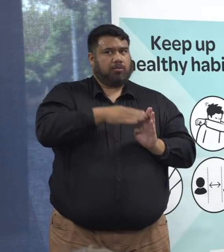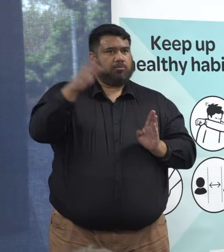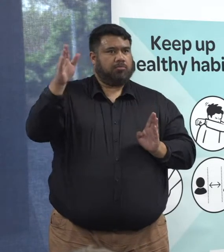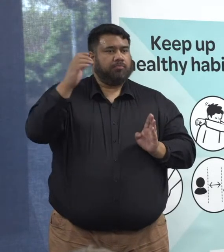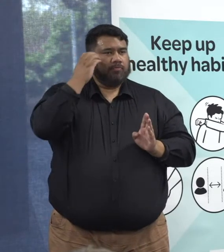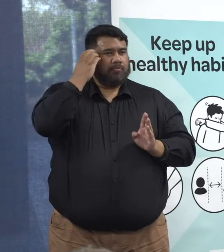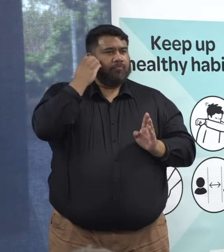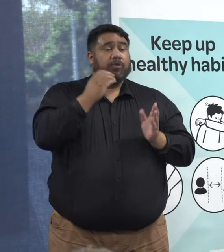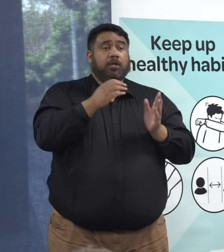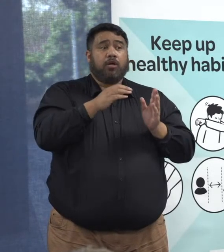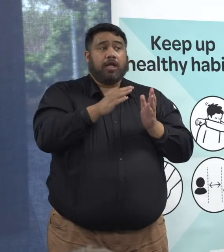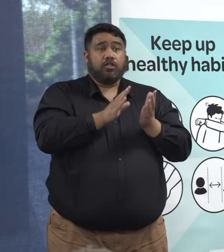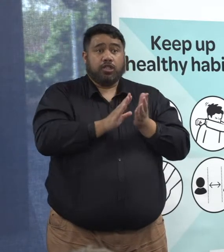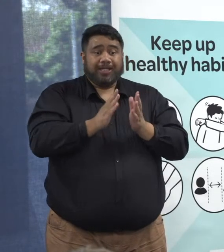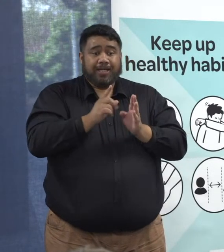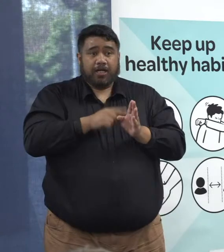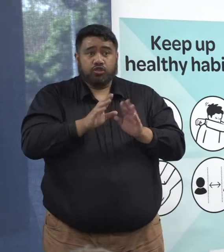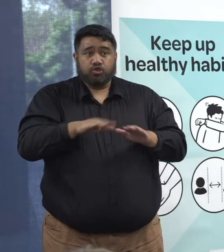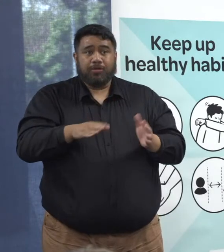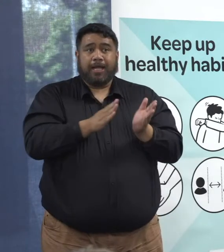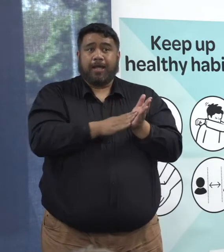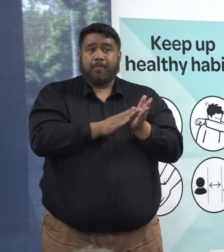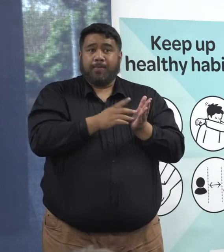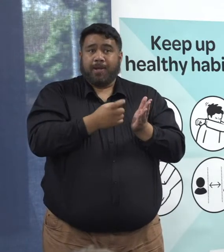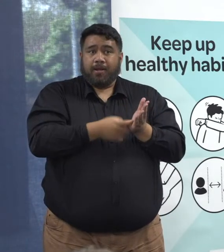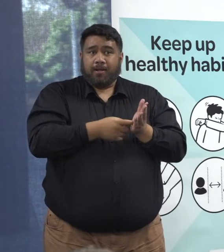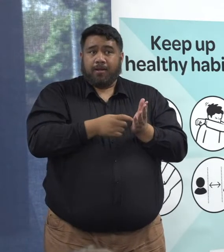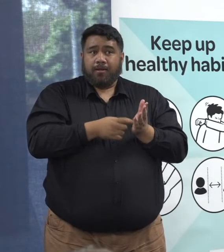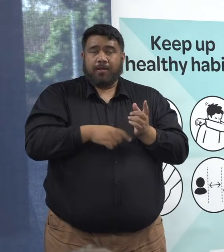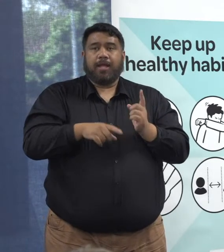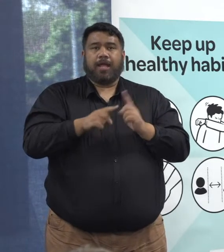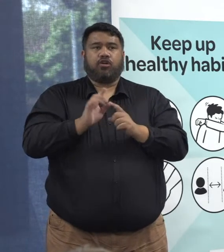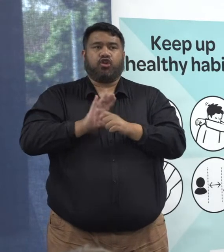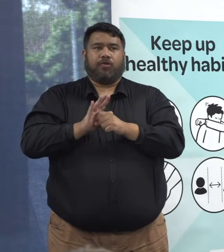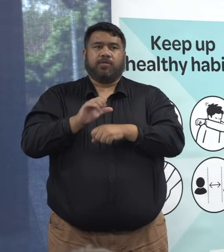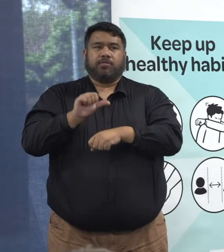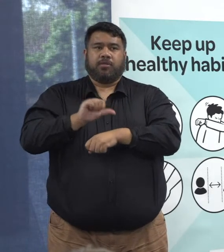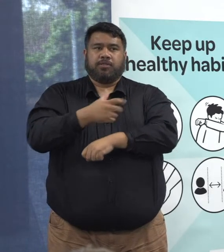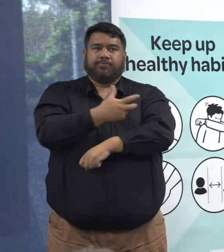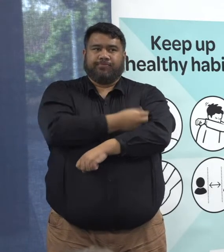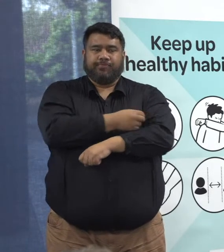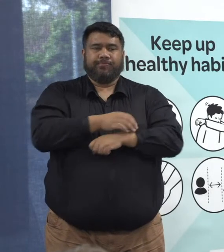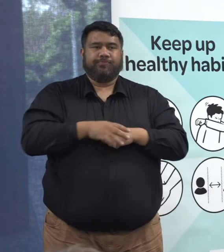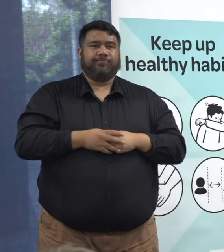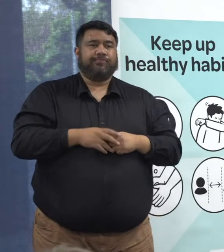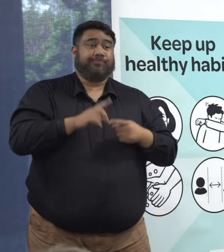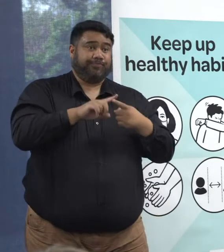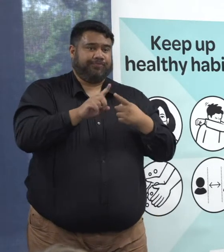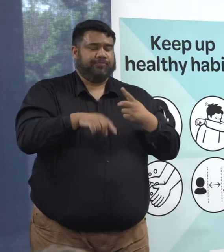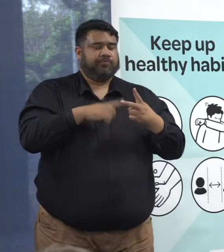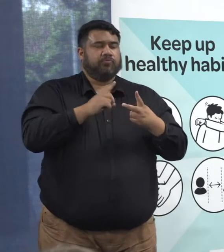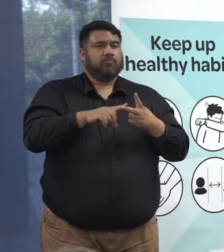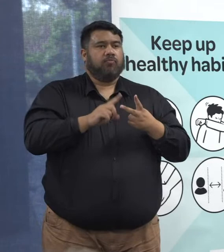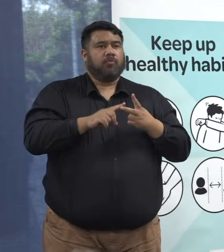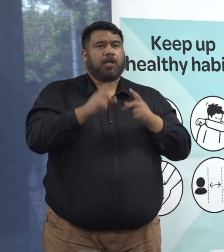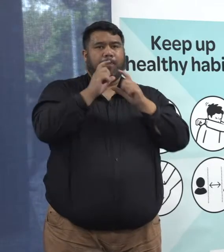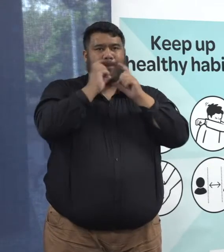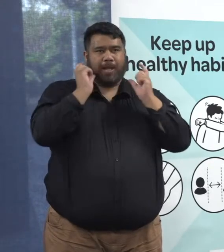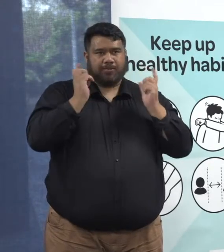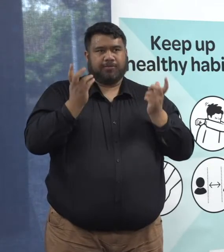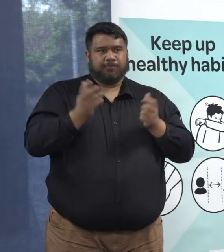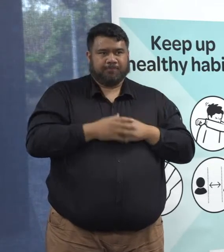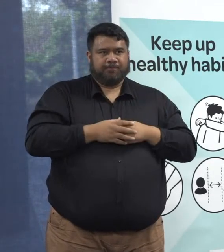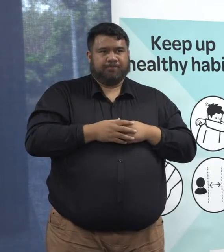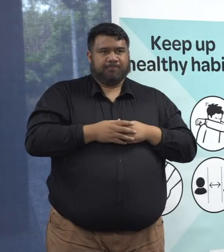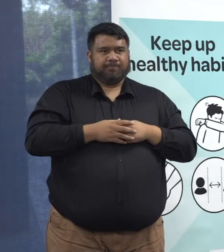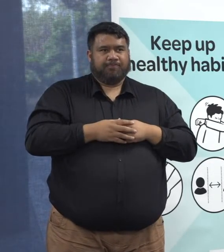children, MMR, as well as, of course, flu and COVID-19. Secondly, wear a mask. Good rule of thumb